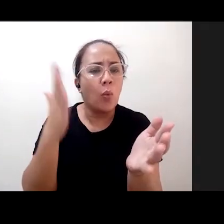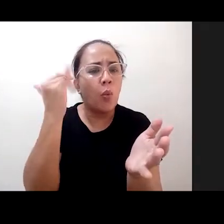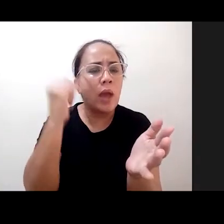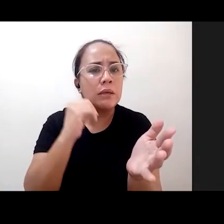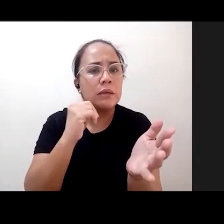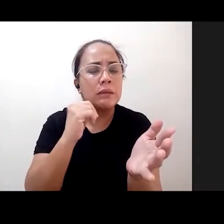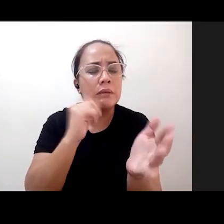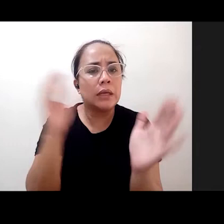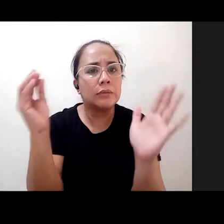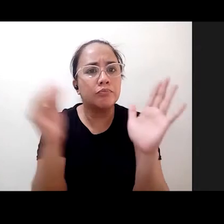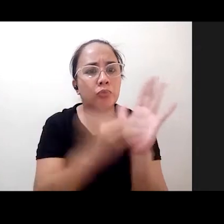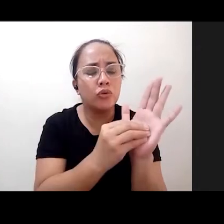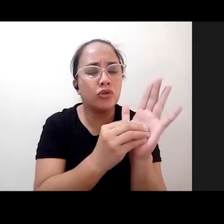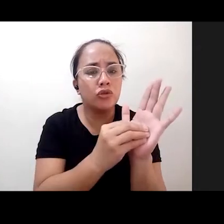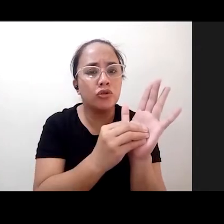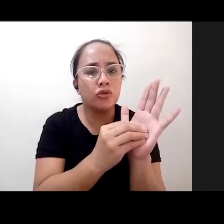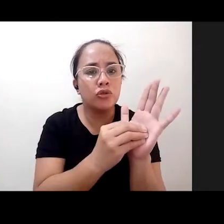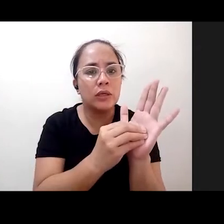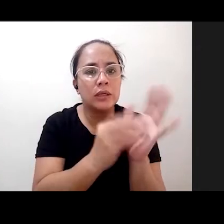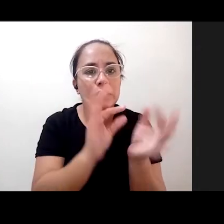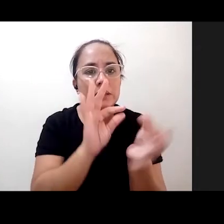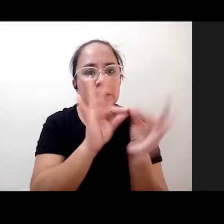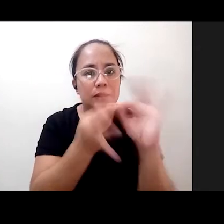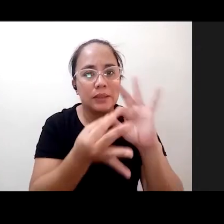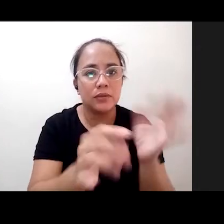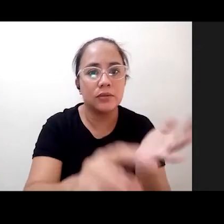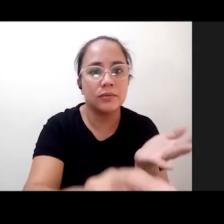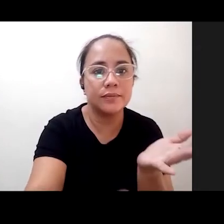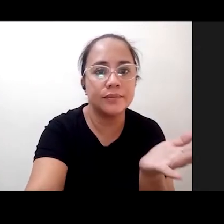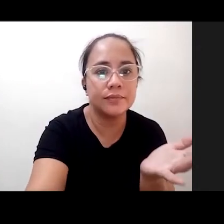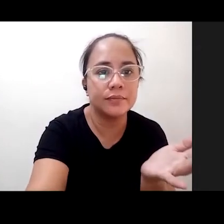this translation?